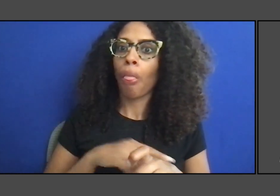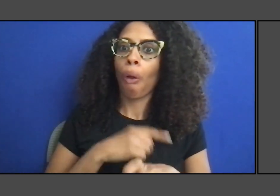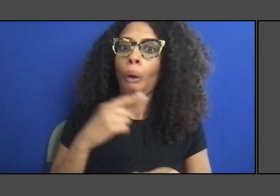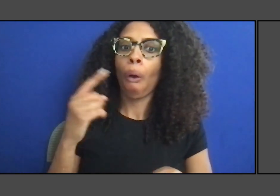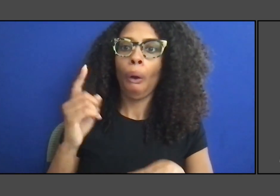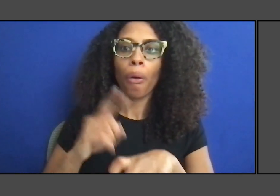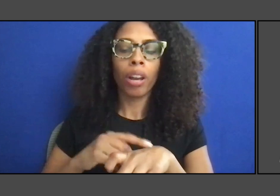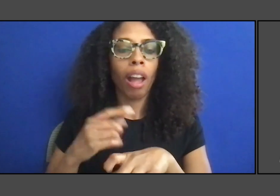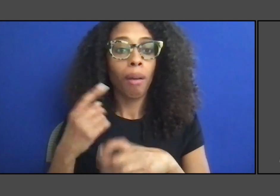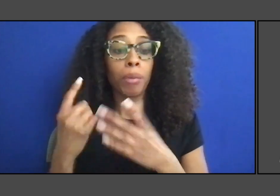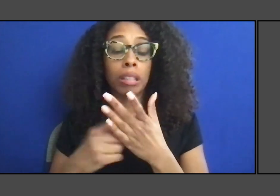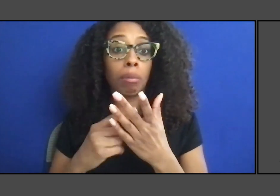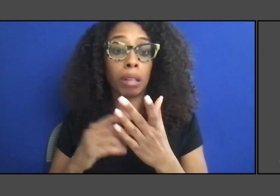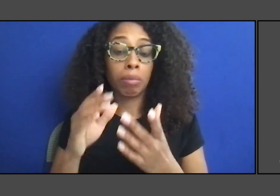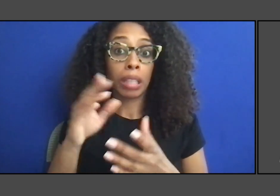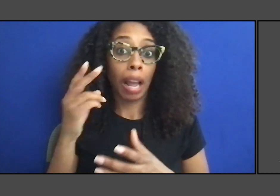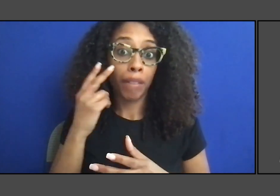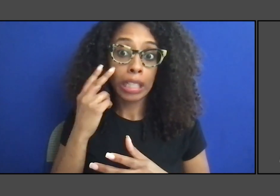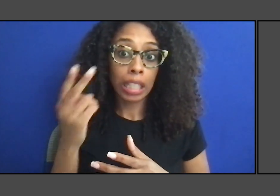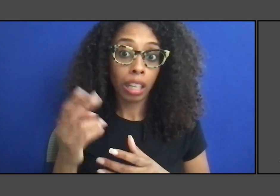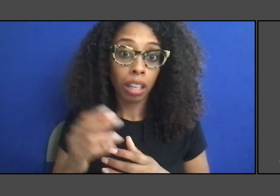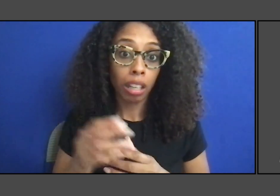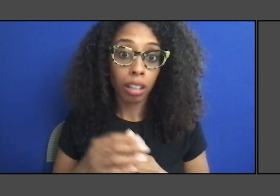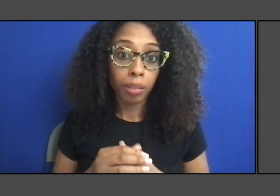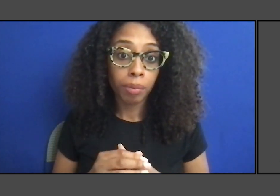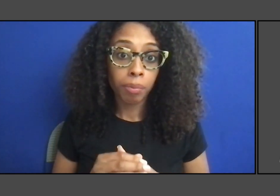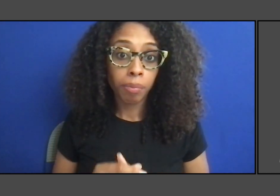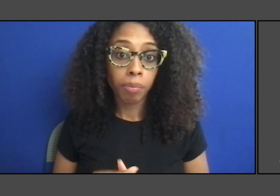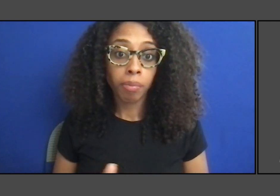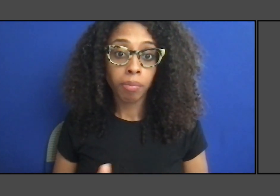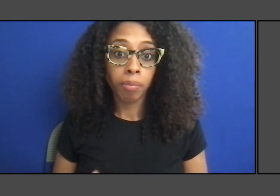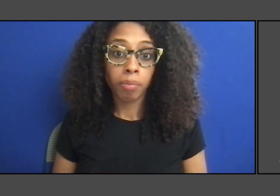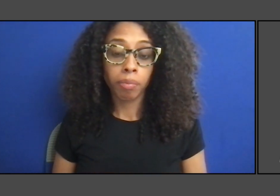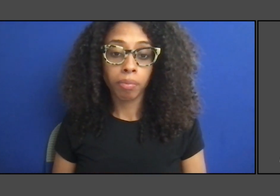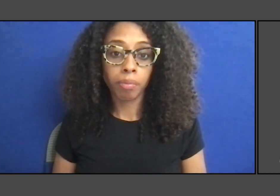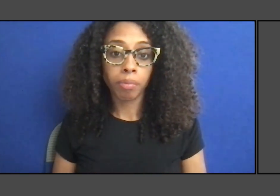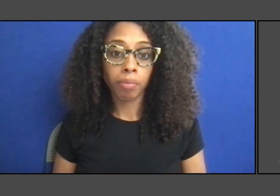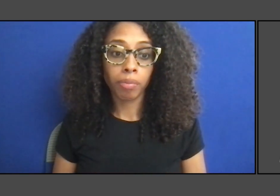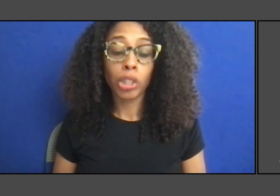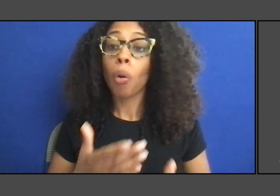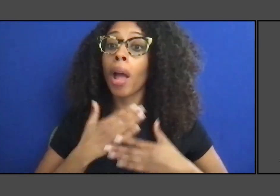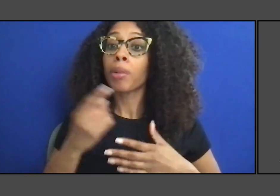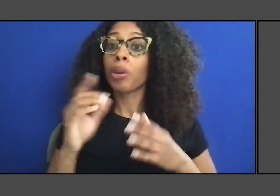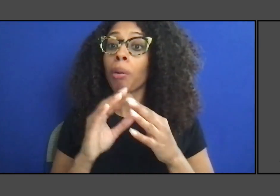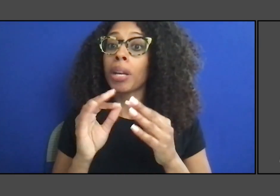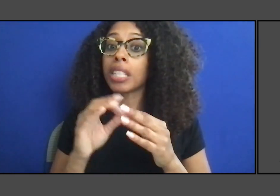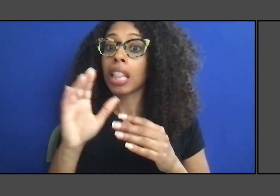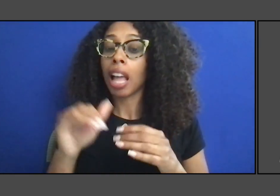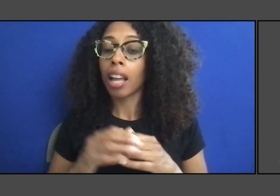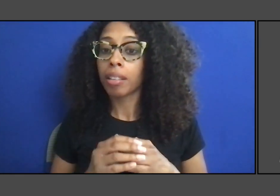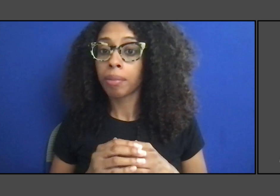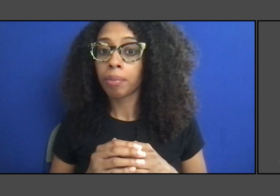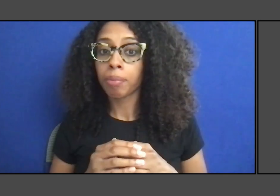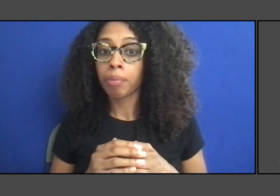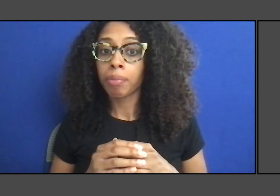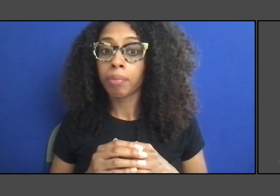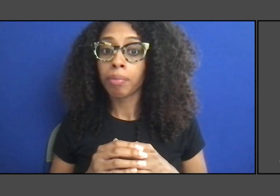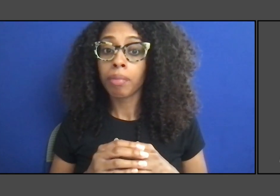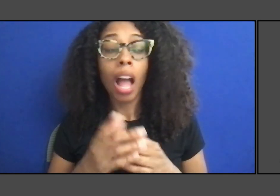ever. So I'm glad you mentioned Yeah. that. Yeah. I also, Please. a lot of people